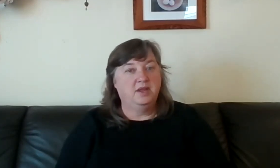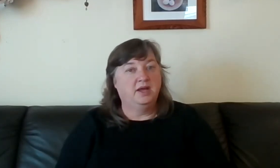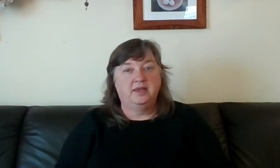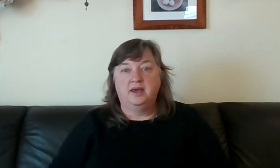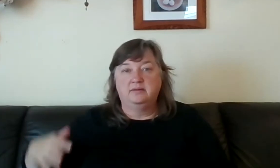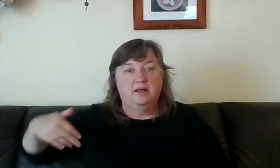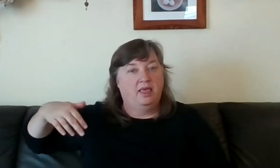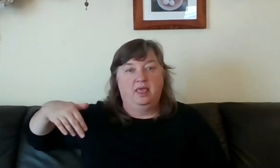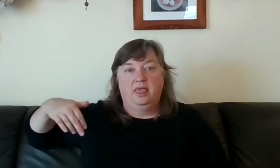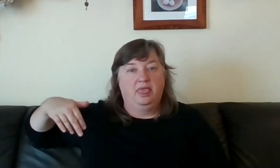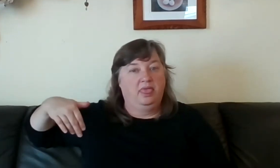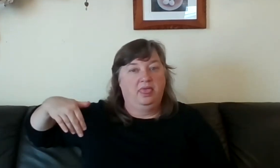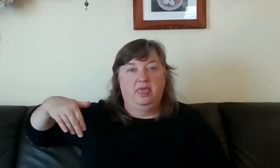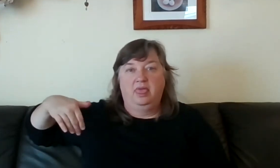Not yet.